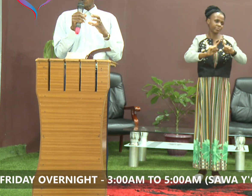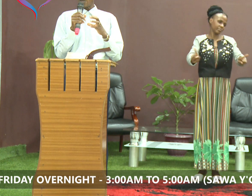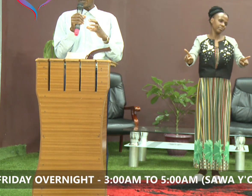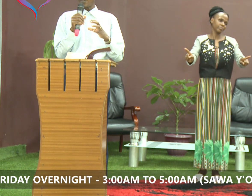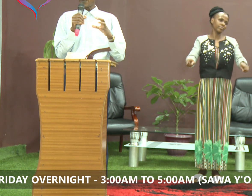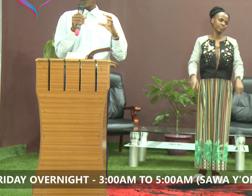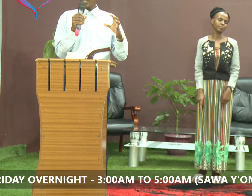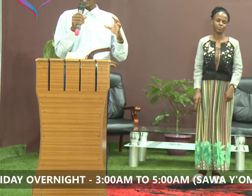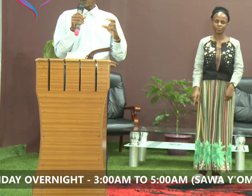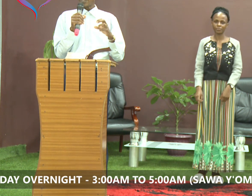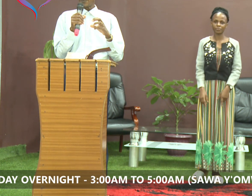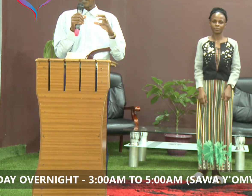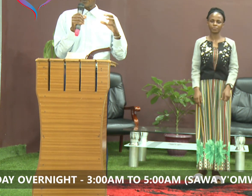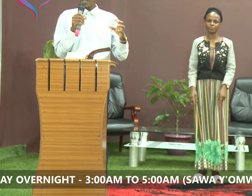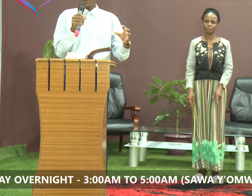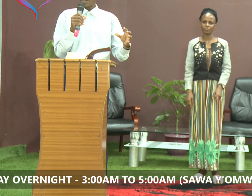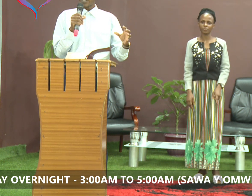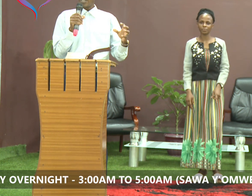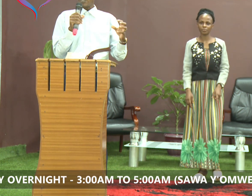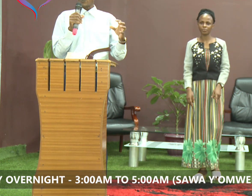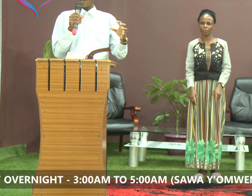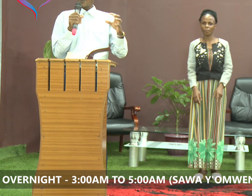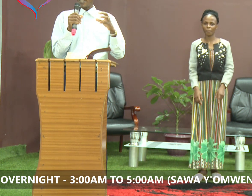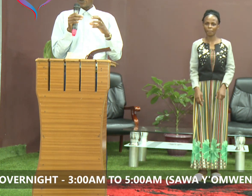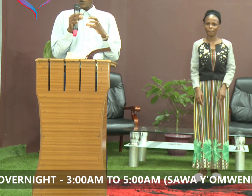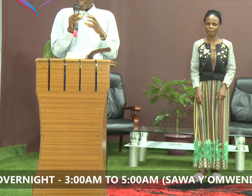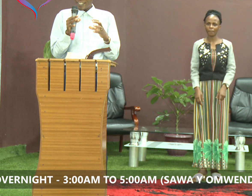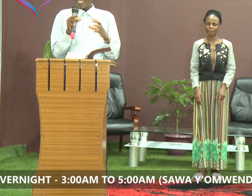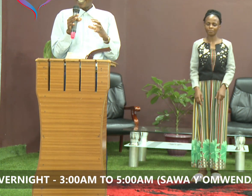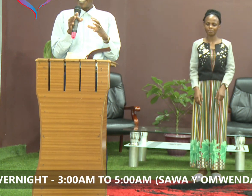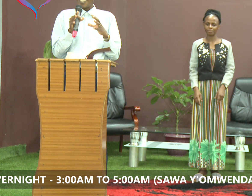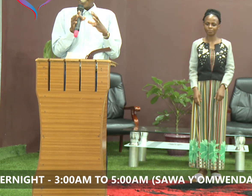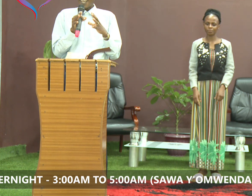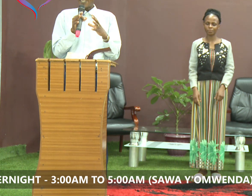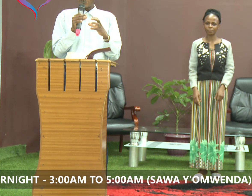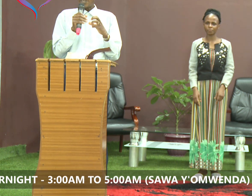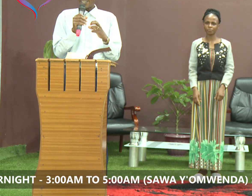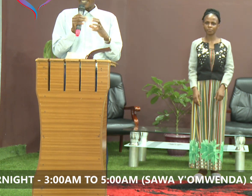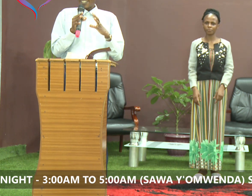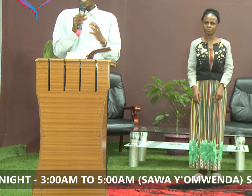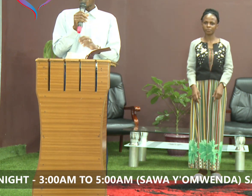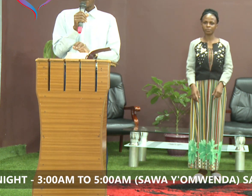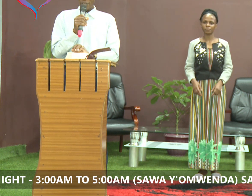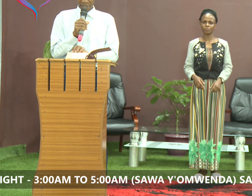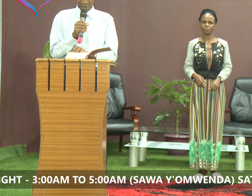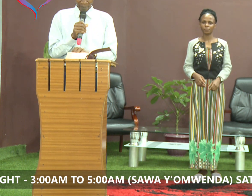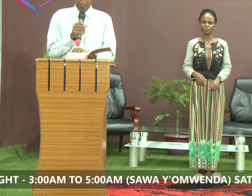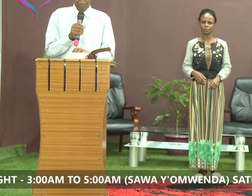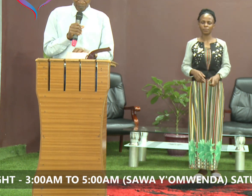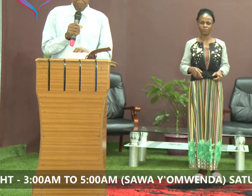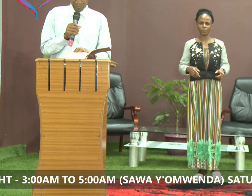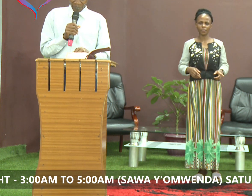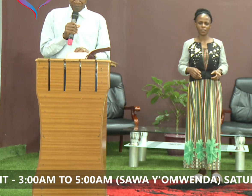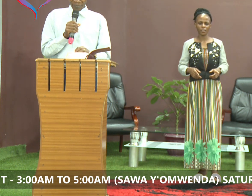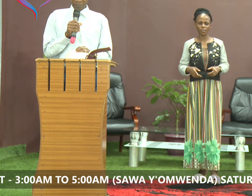people that grew up in different places with different backgrounds. So to avoid crashing, this has to be there. These teachings have to be there. Tuba